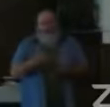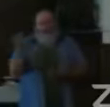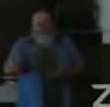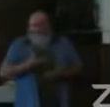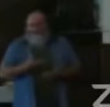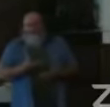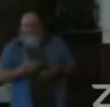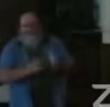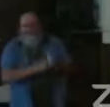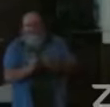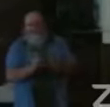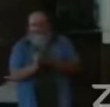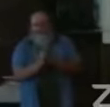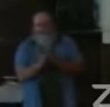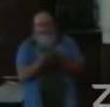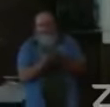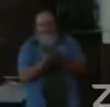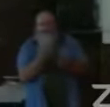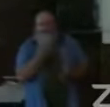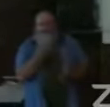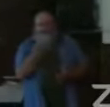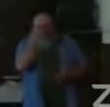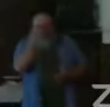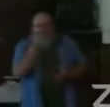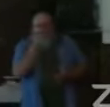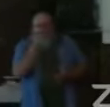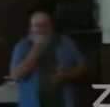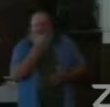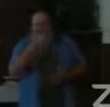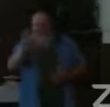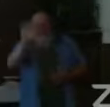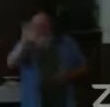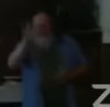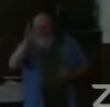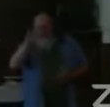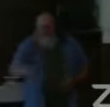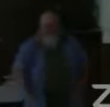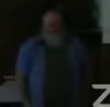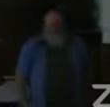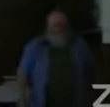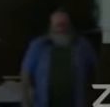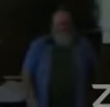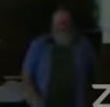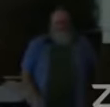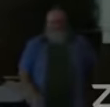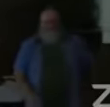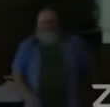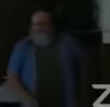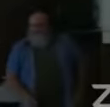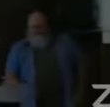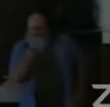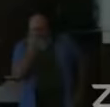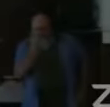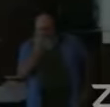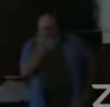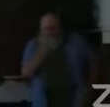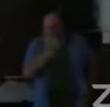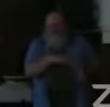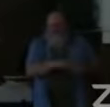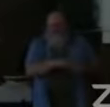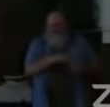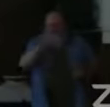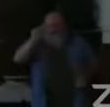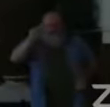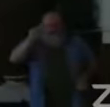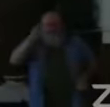If you have your Bibles, turn to Romans chapter 5. Romans chapter 5. Going to be looking at the first 11 verses